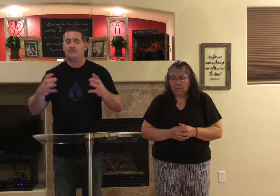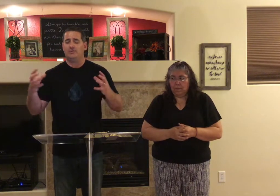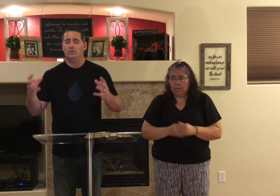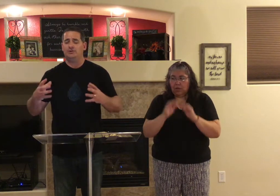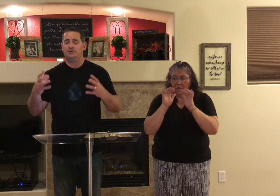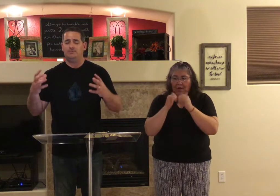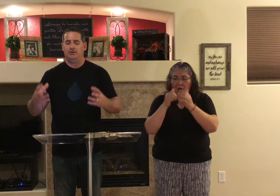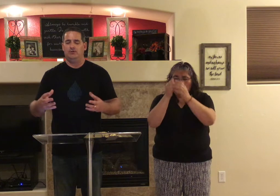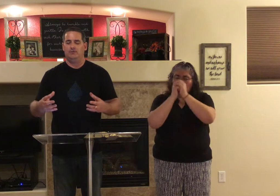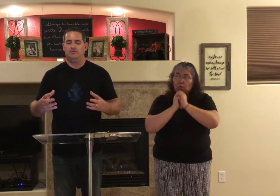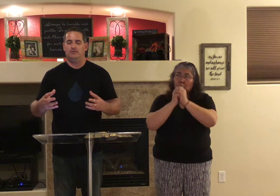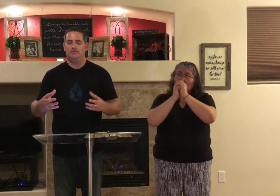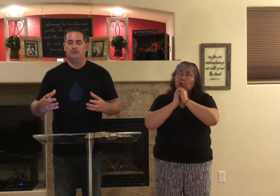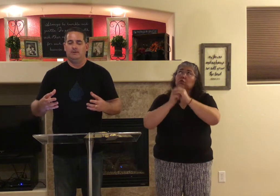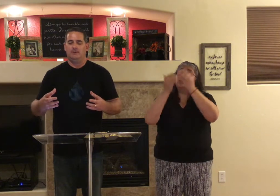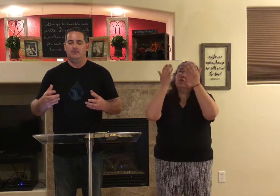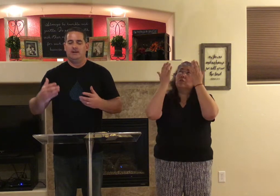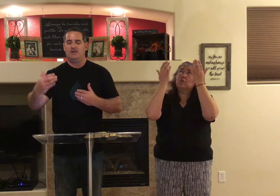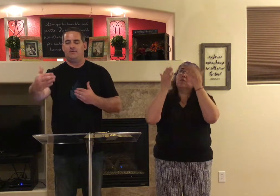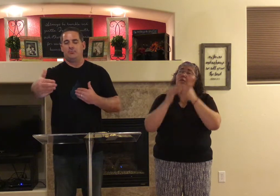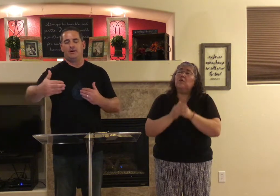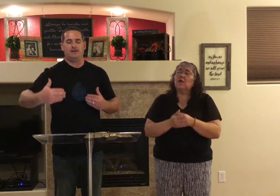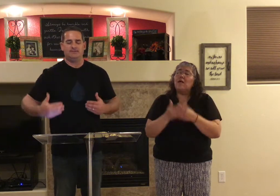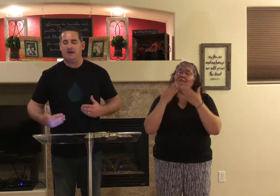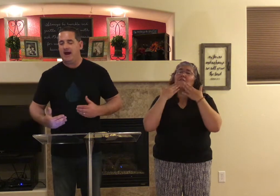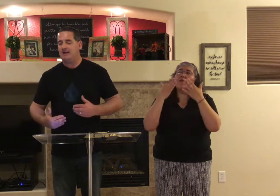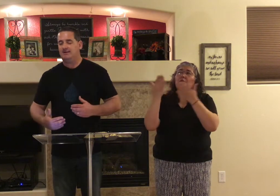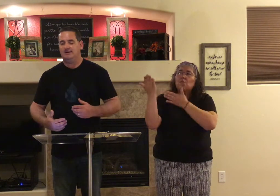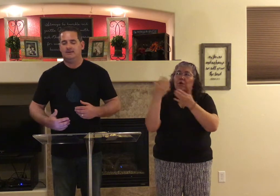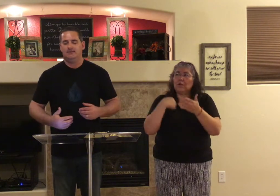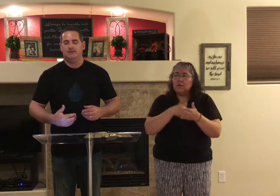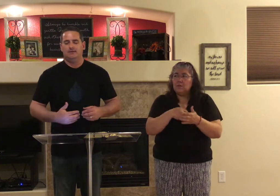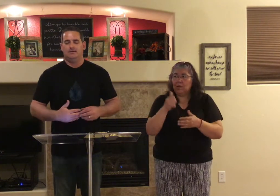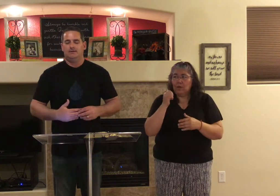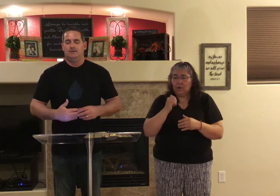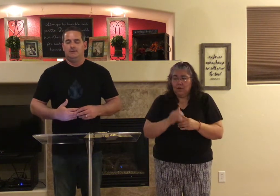of how to worship you. Thank you for bringing us back.